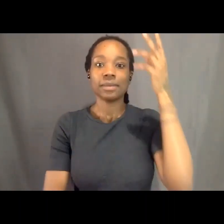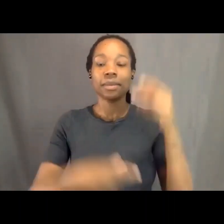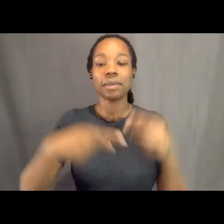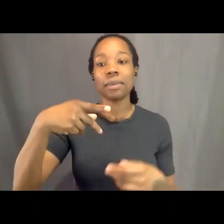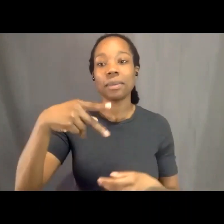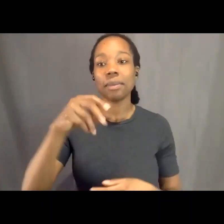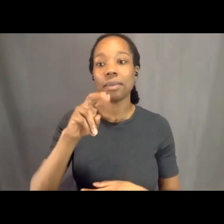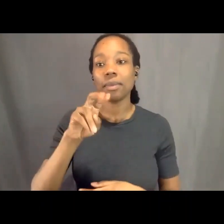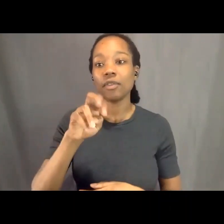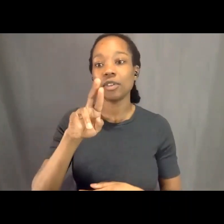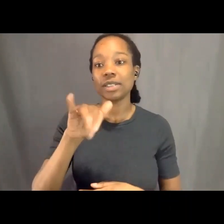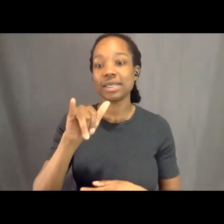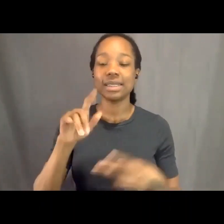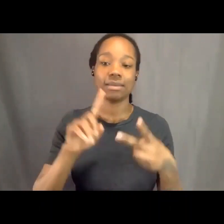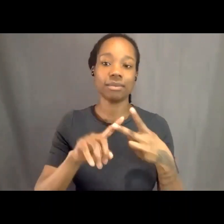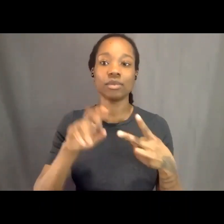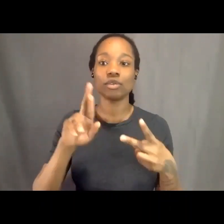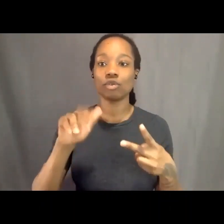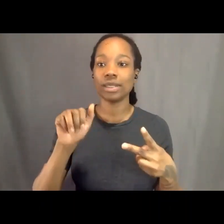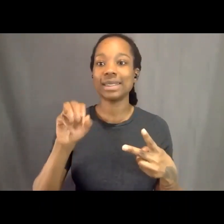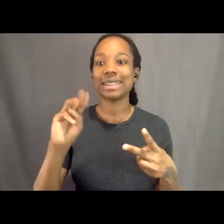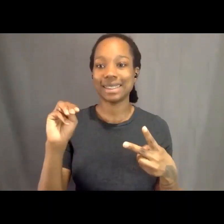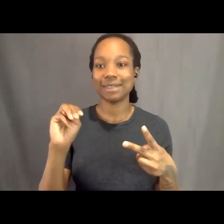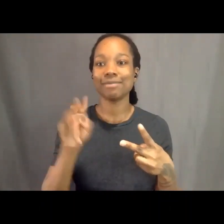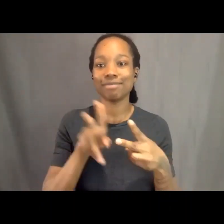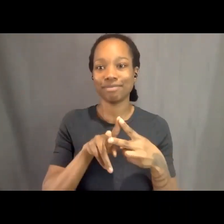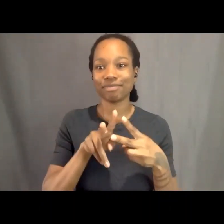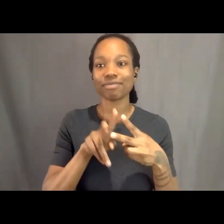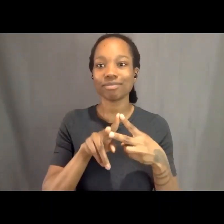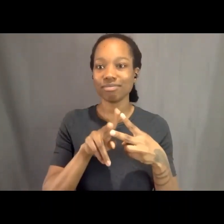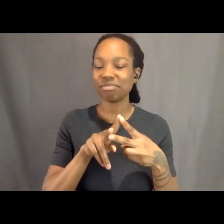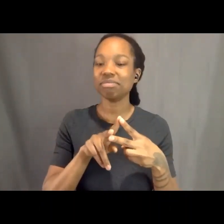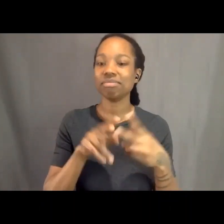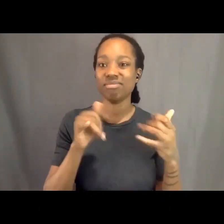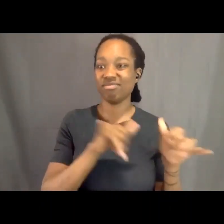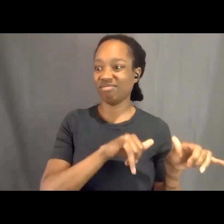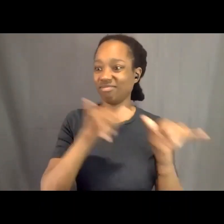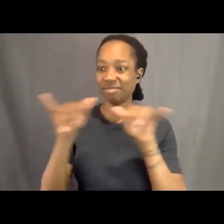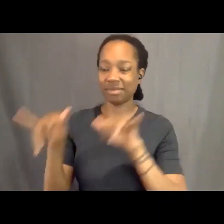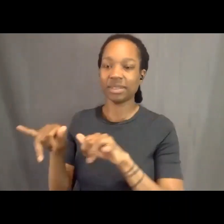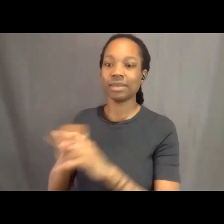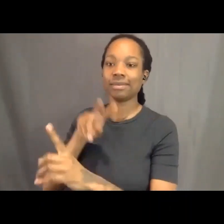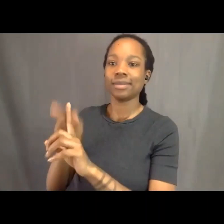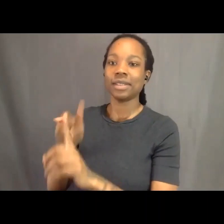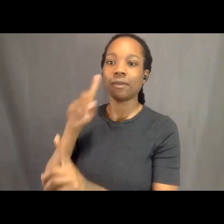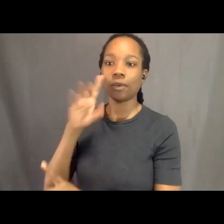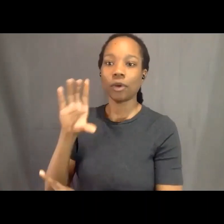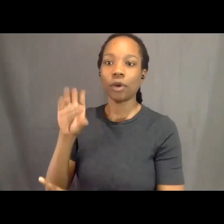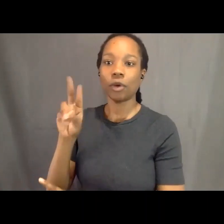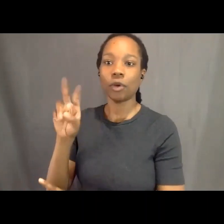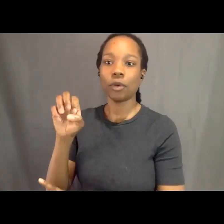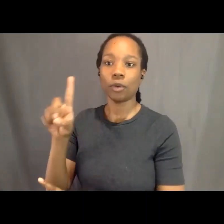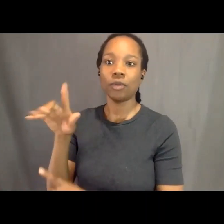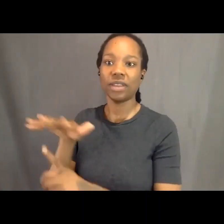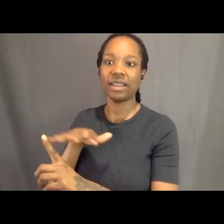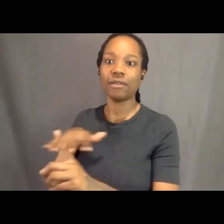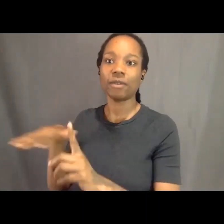we're looking at, it's no different in this COVID environment in which we're in this particular